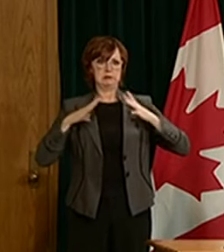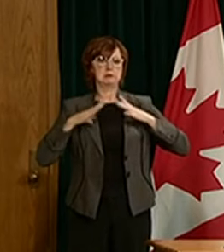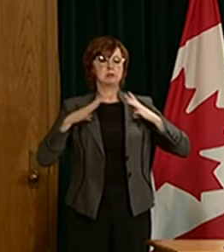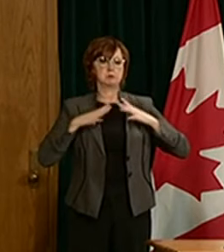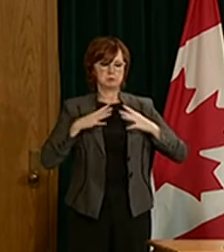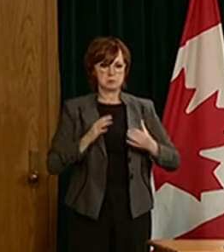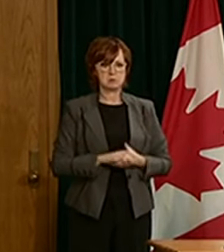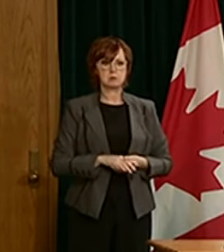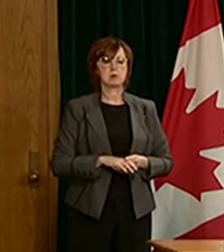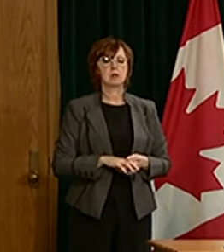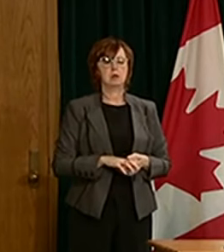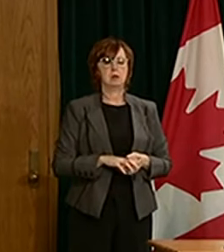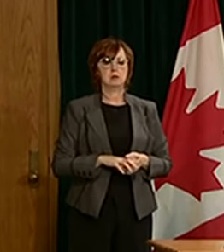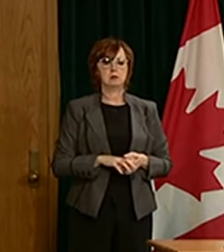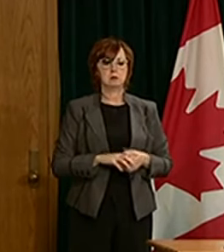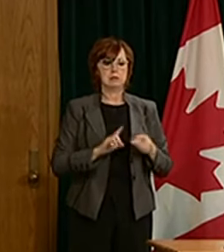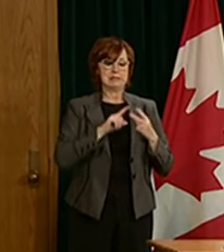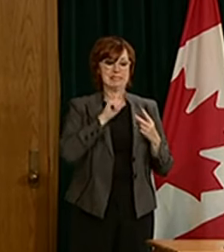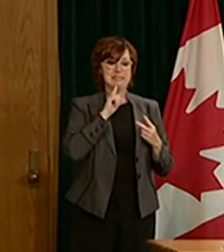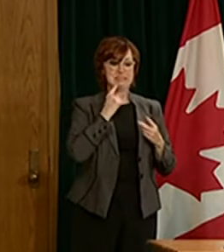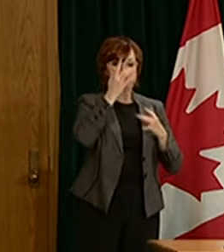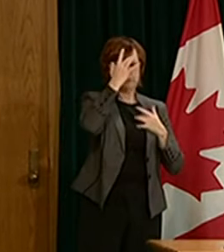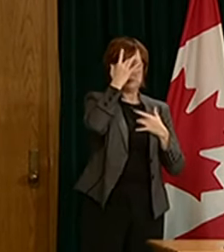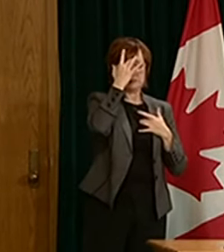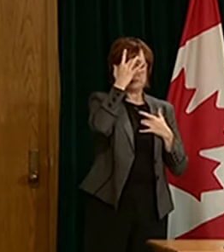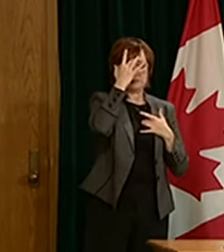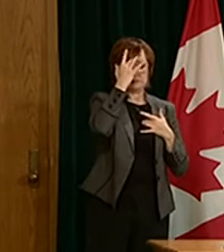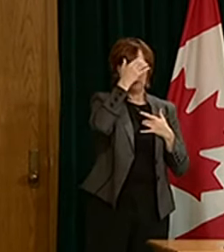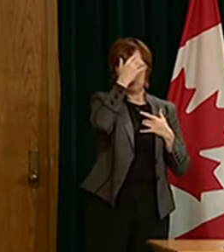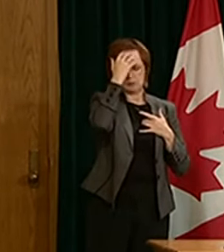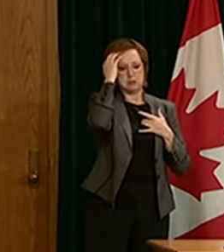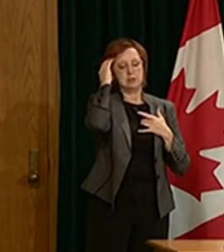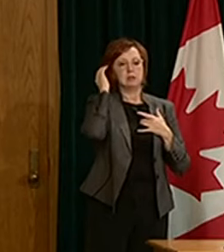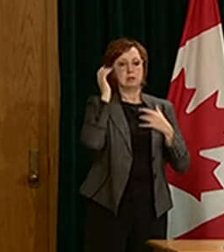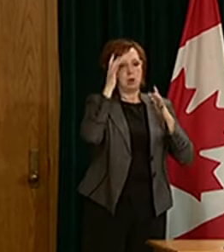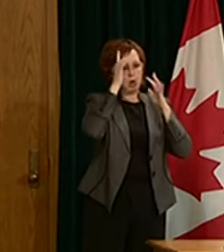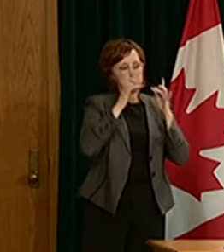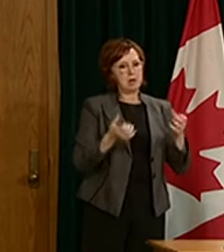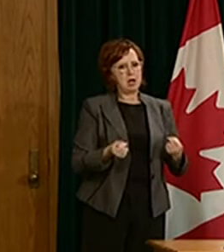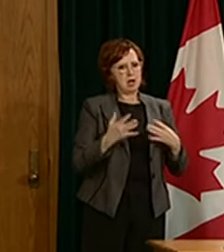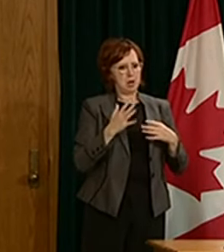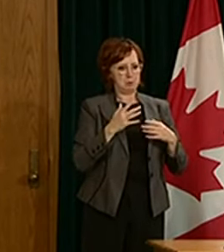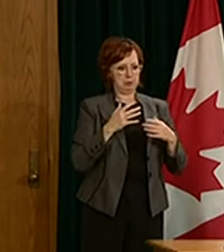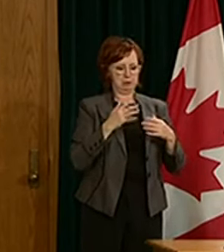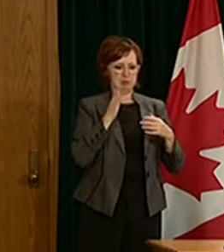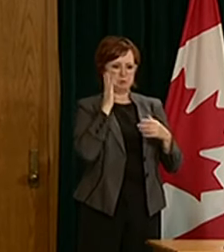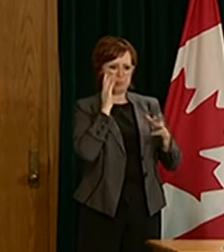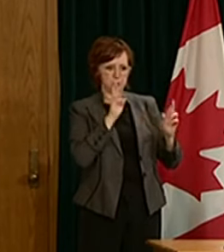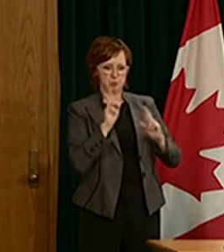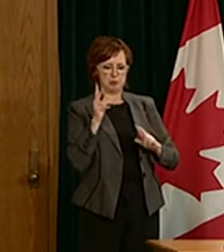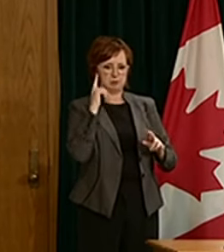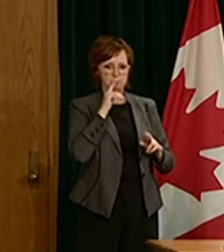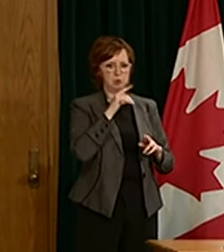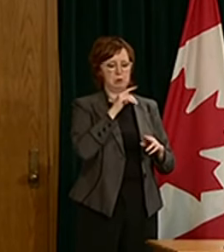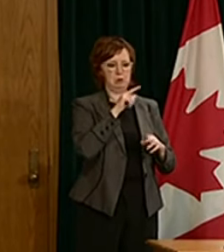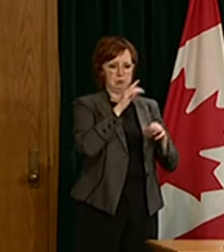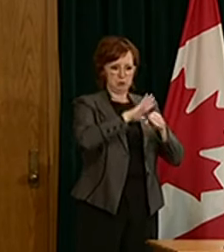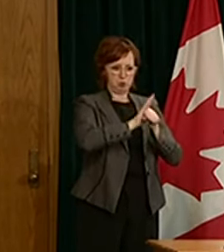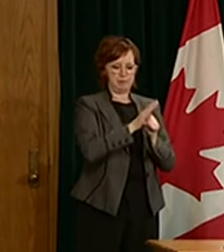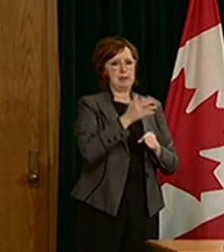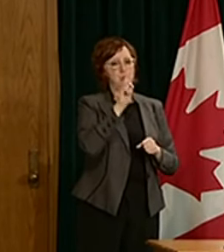demand. In terms of acute beds, we have over 1,000 beds available in the system right now to meet immediate demand that